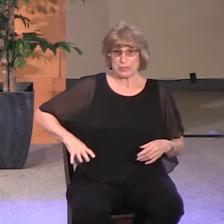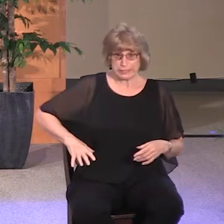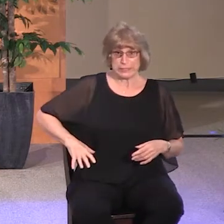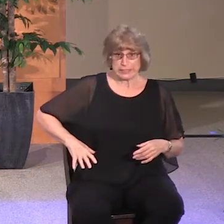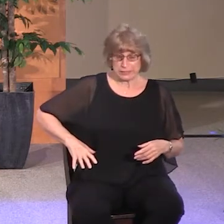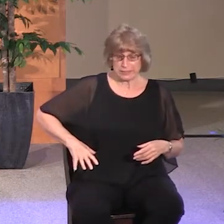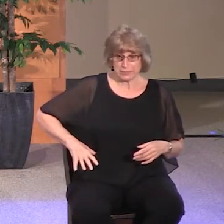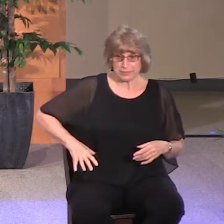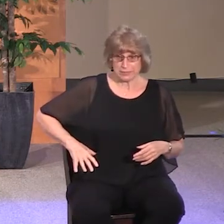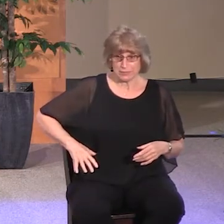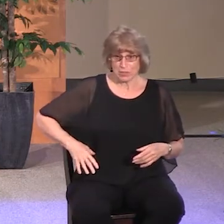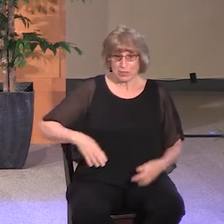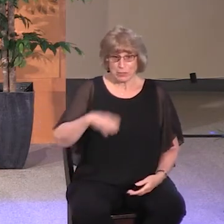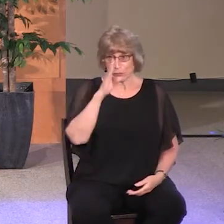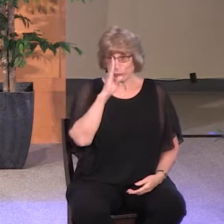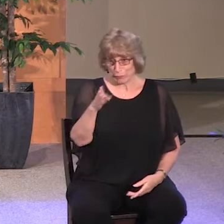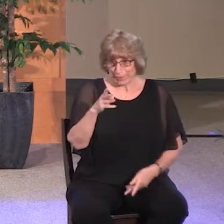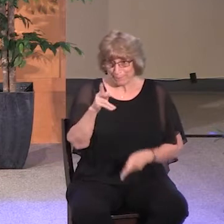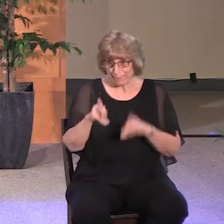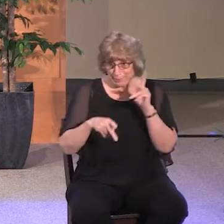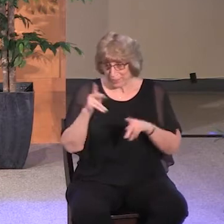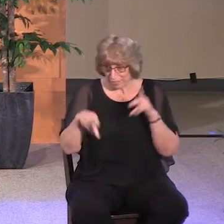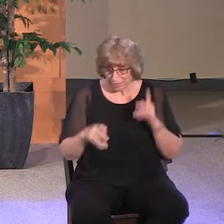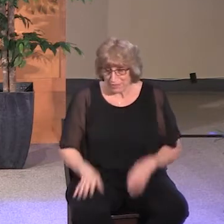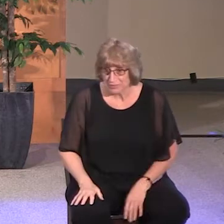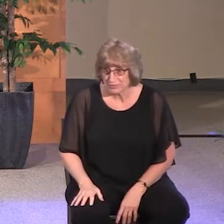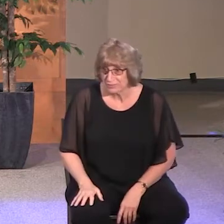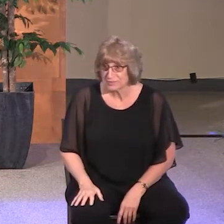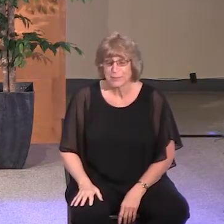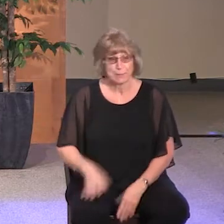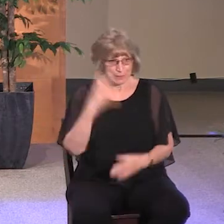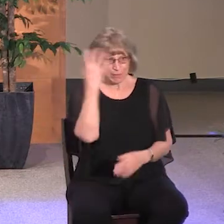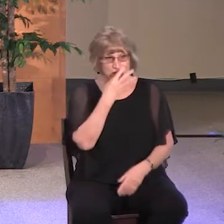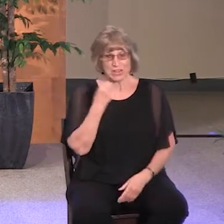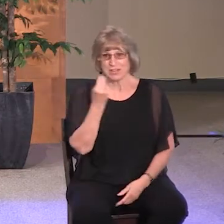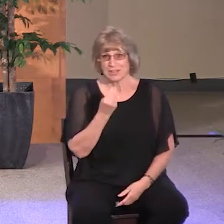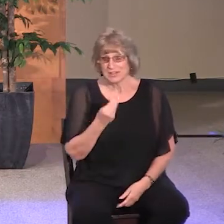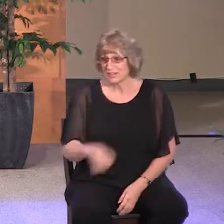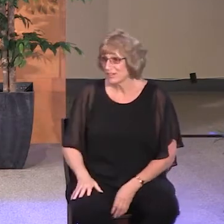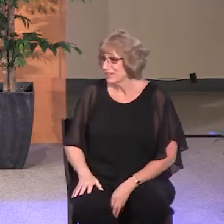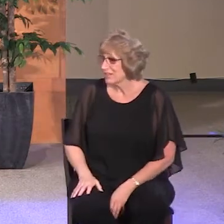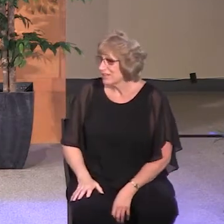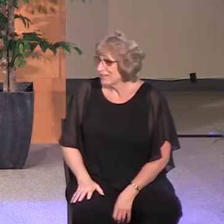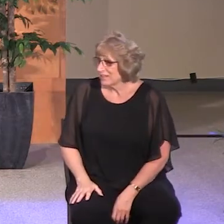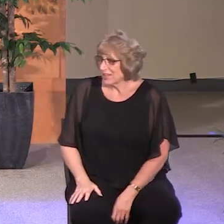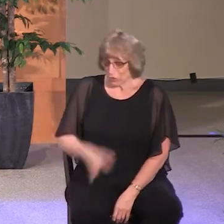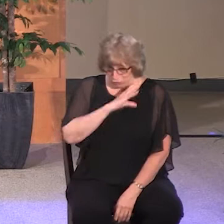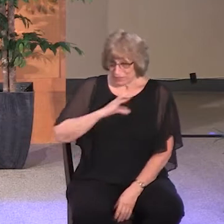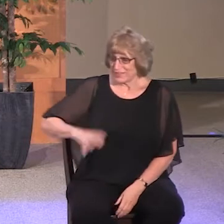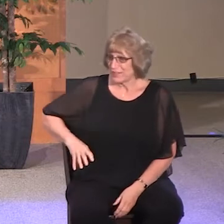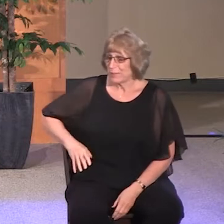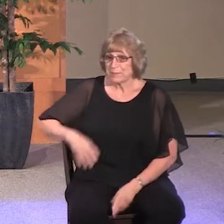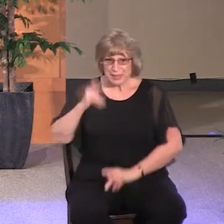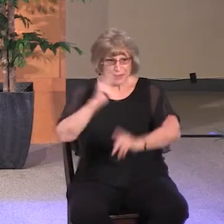Christians. Christians. Straight people. Beautiful. Straight people. Christians.